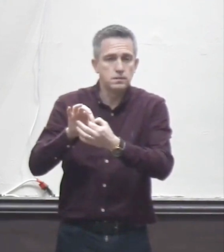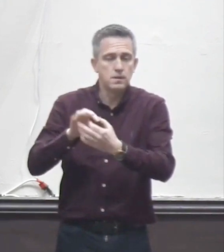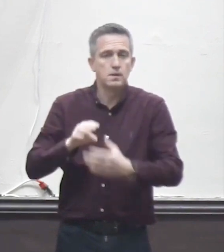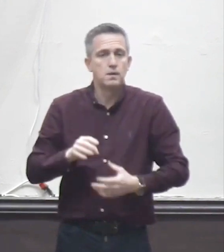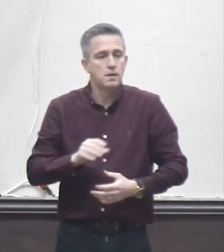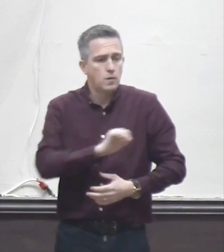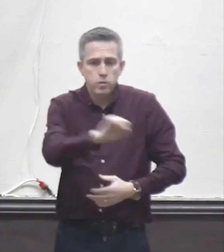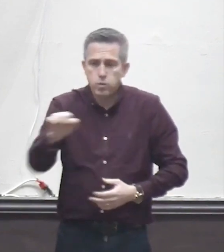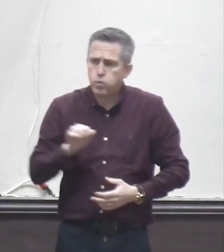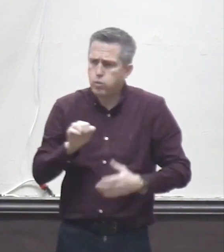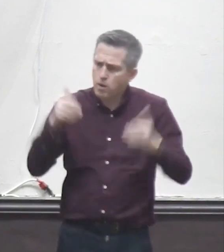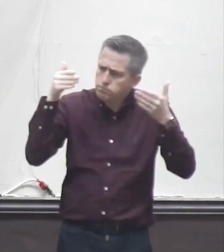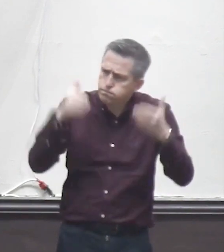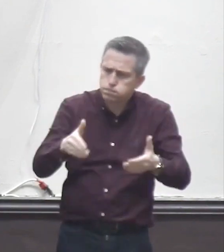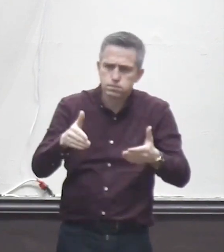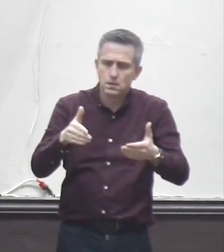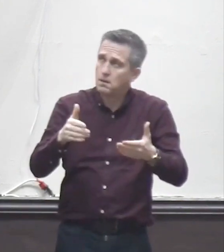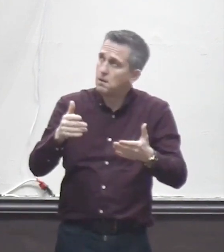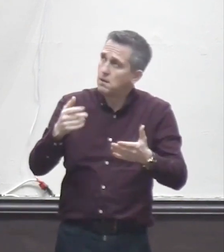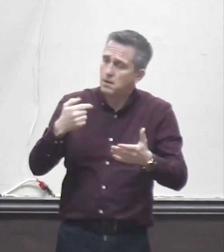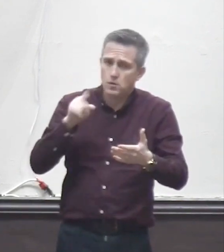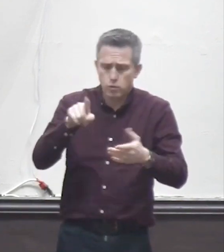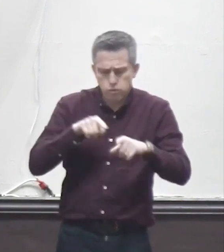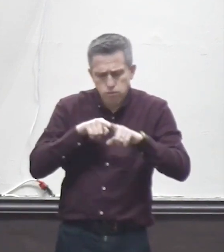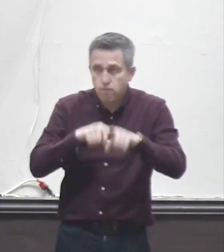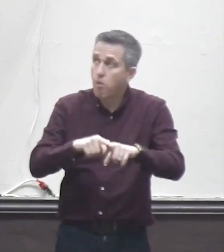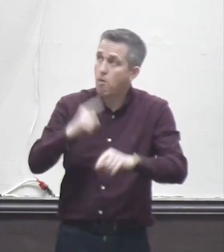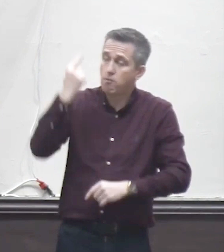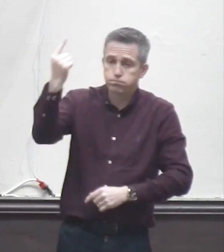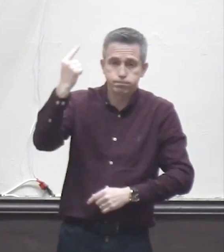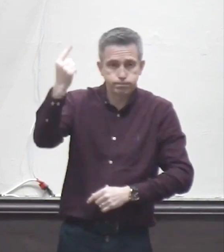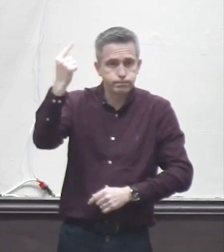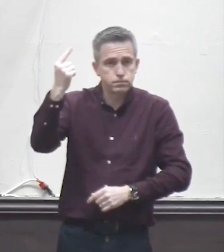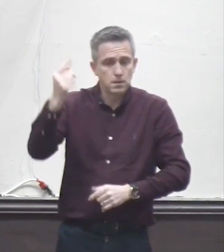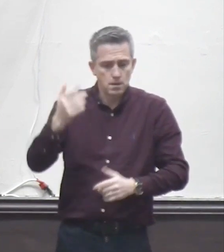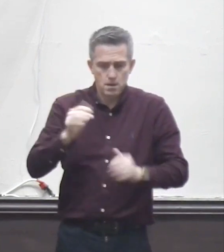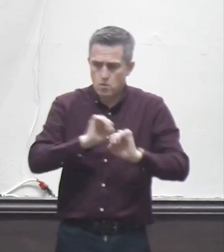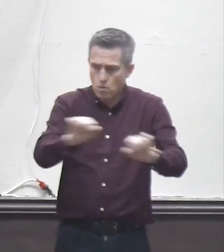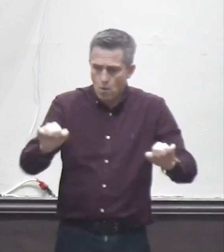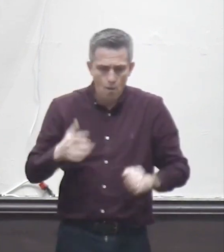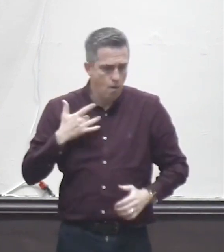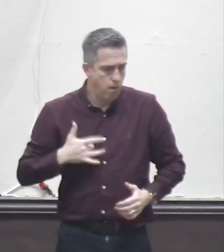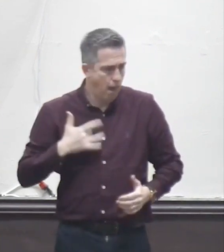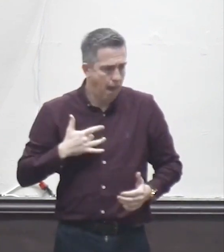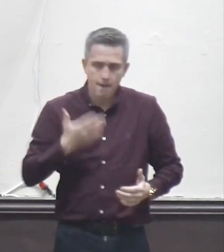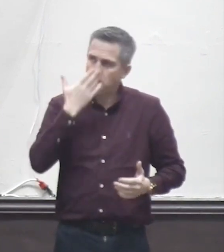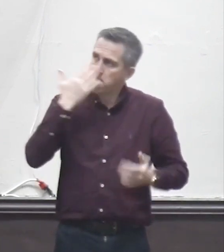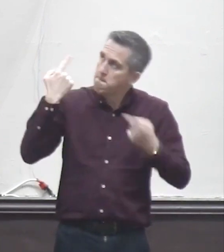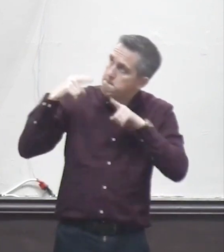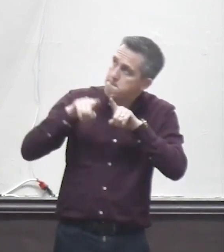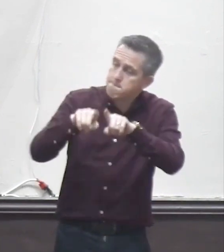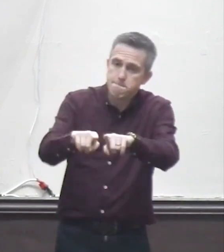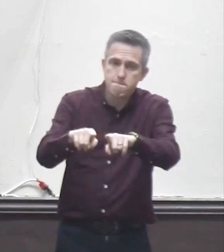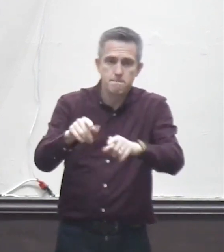we dedicate and we submit and we place forward our actions and whatever we do of our intentions, whether